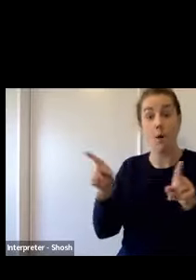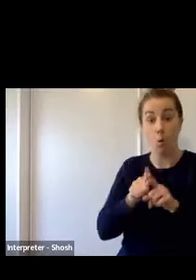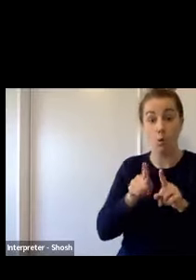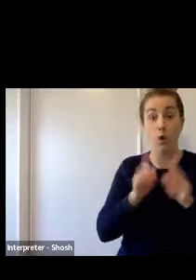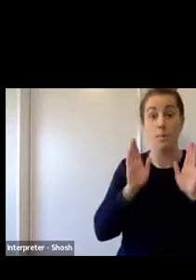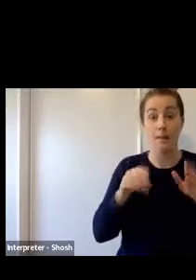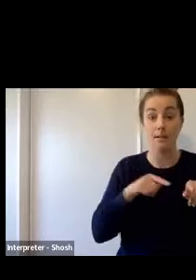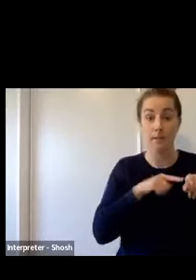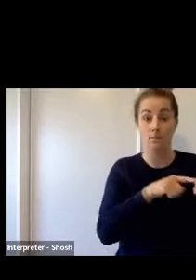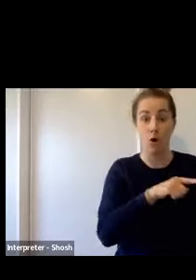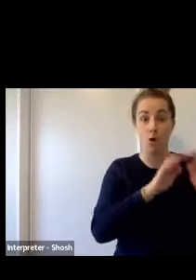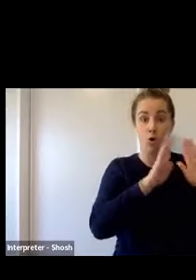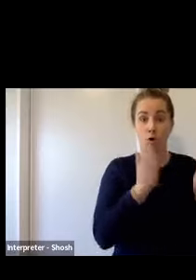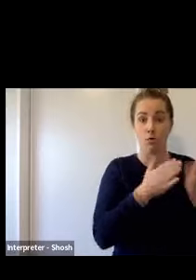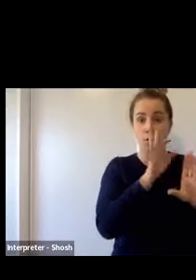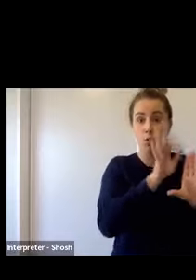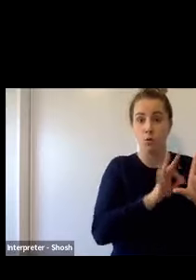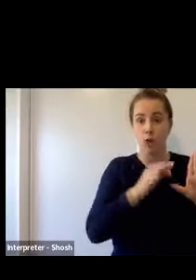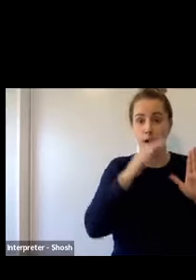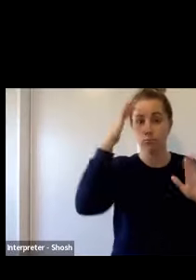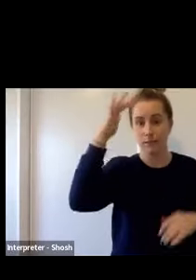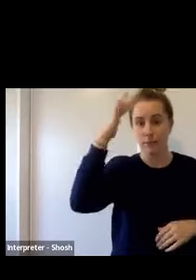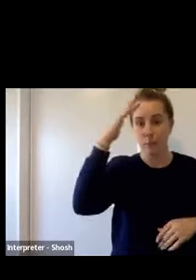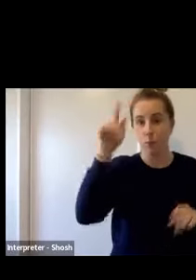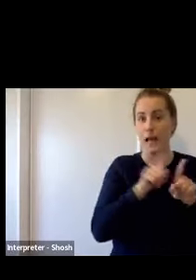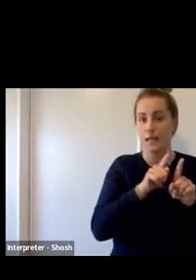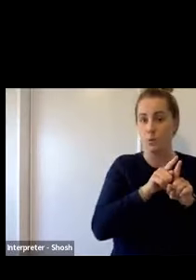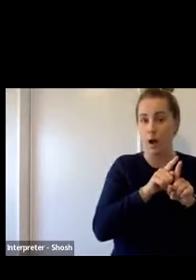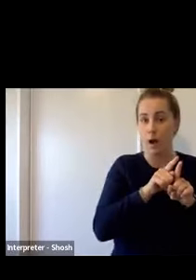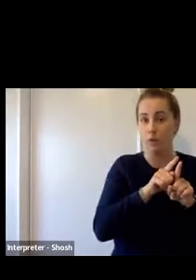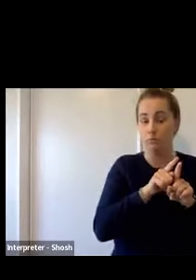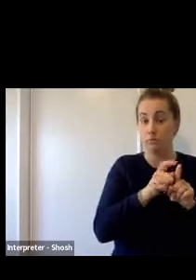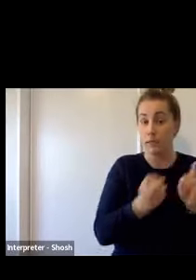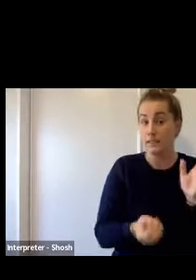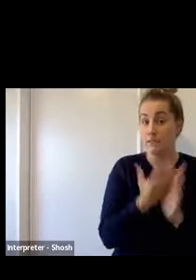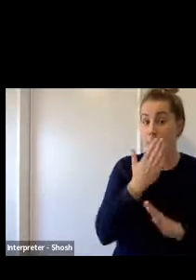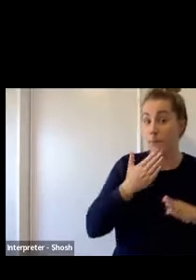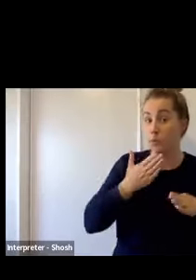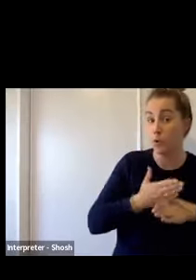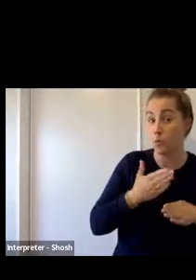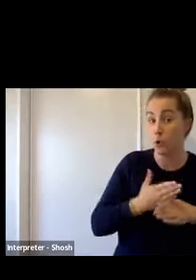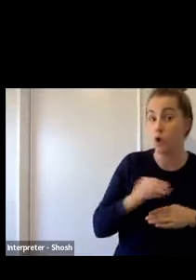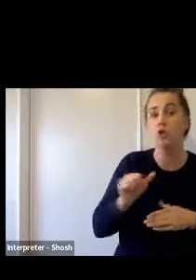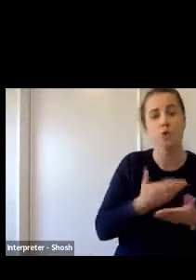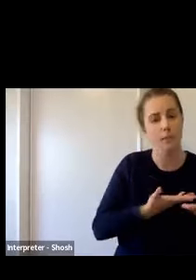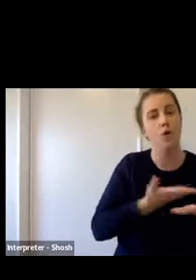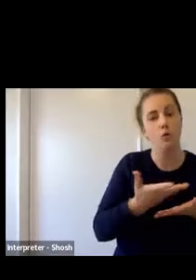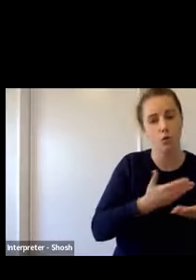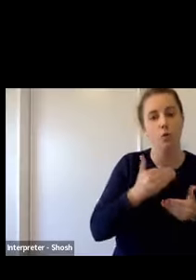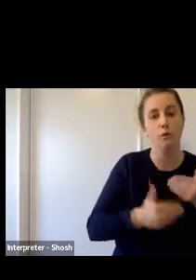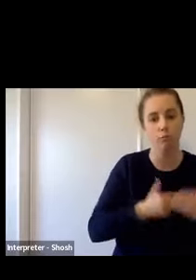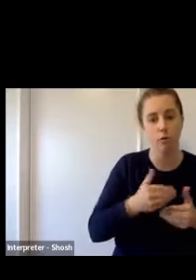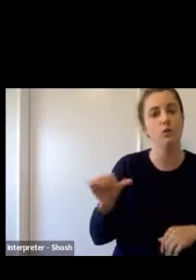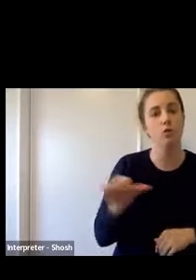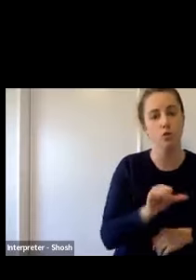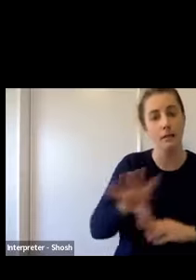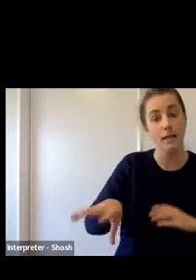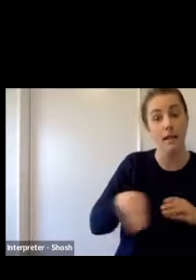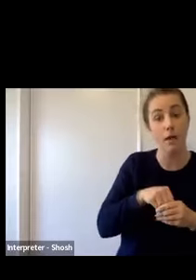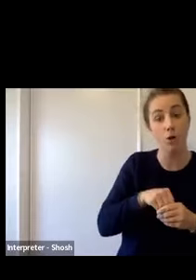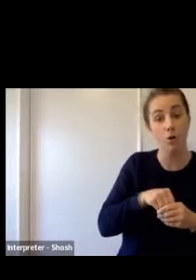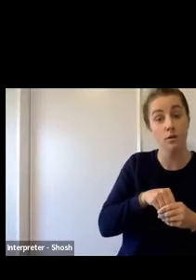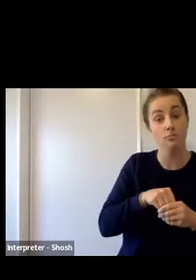design principles. The work to create these standards should be subject to a consultative process that includes